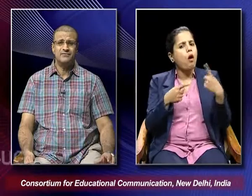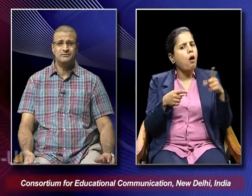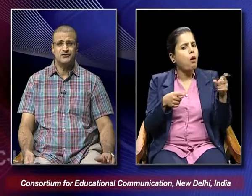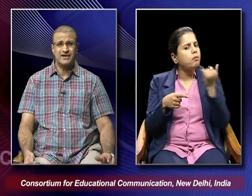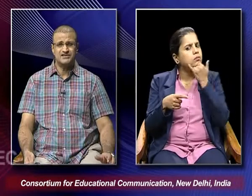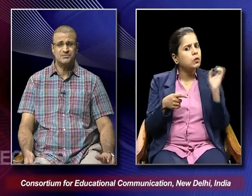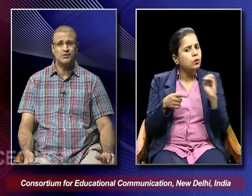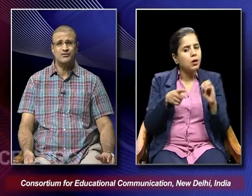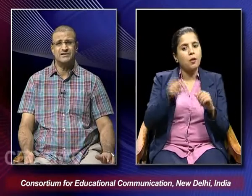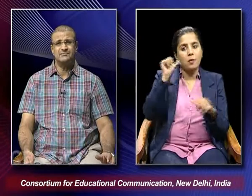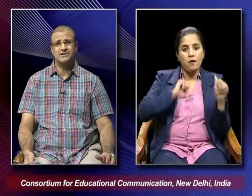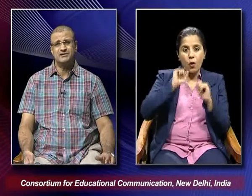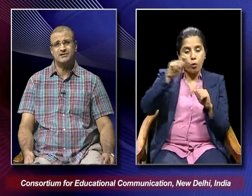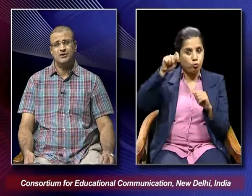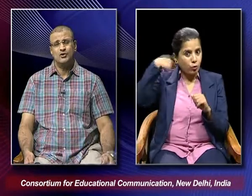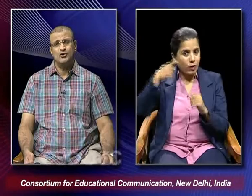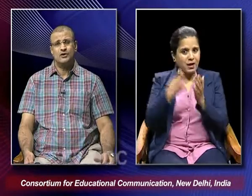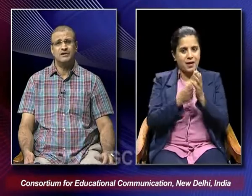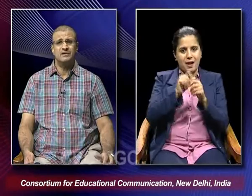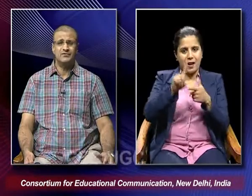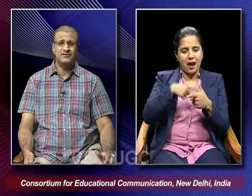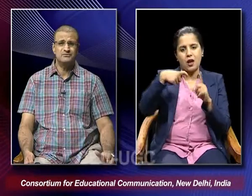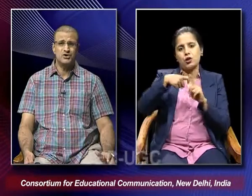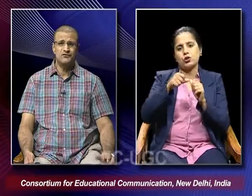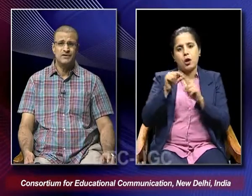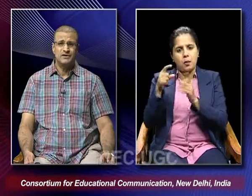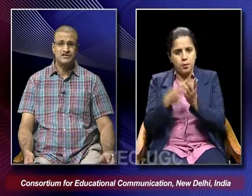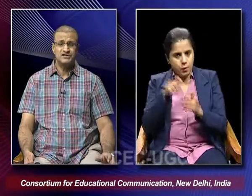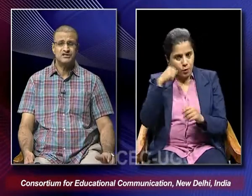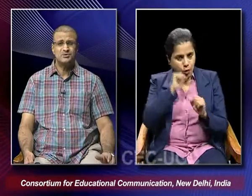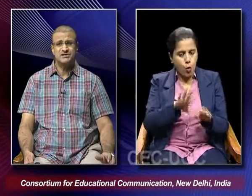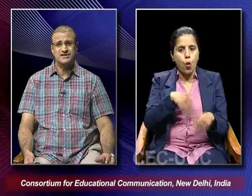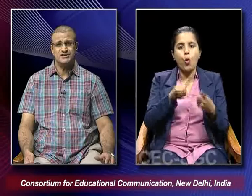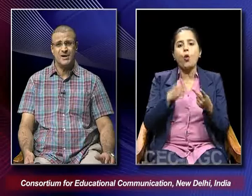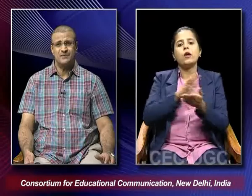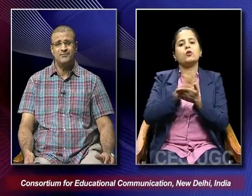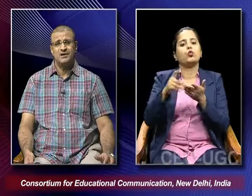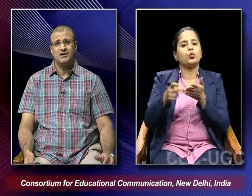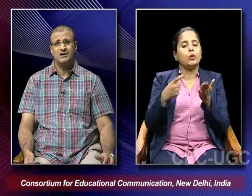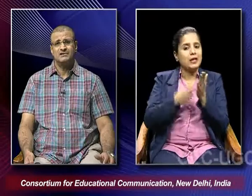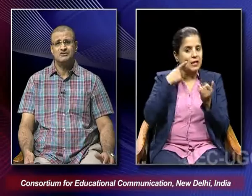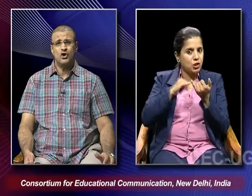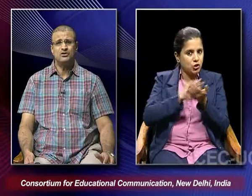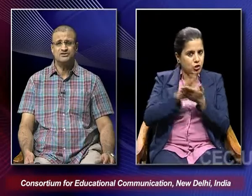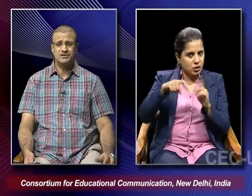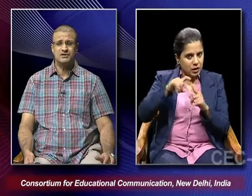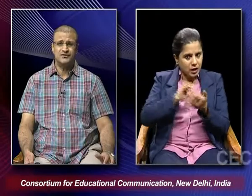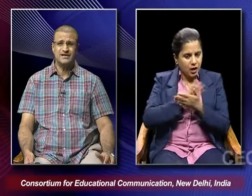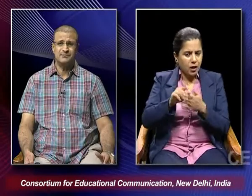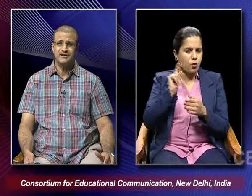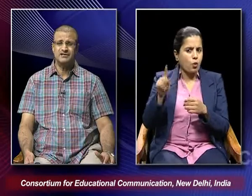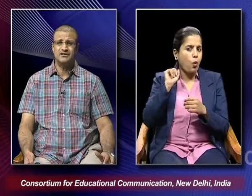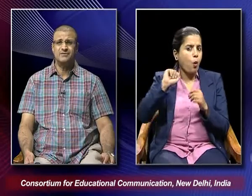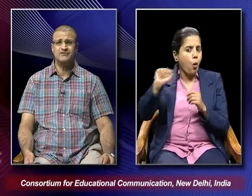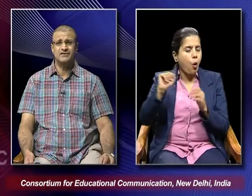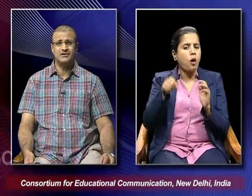in the films of Raj Kapoor, for that matter, or in films of Hrishikesh Mukherjee as well, the songs for that